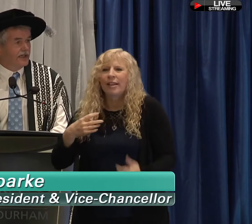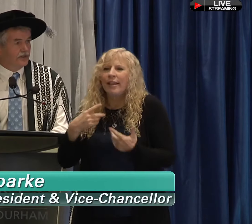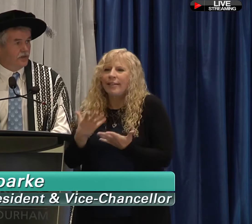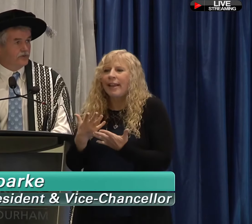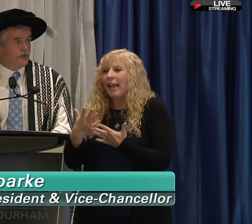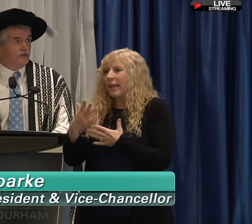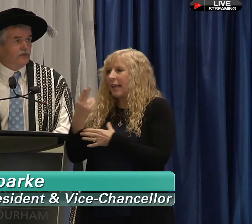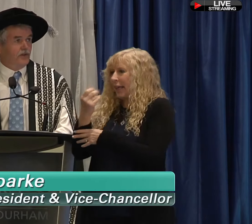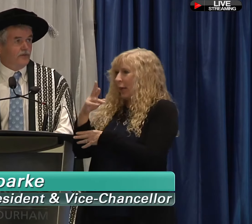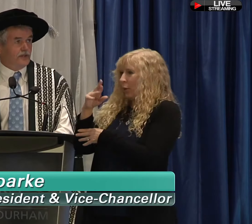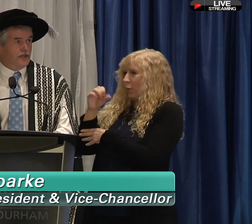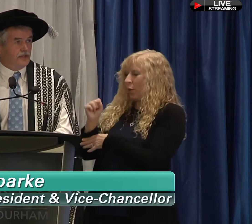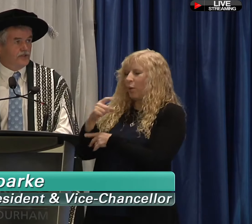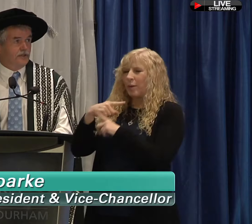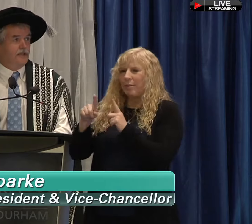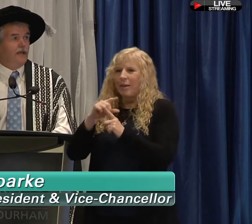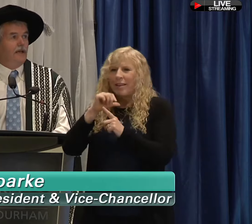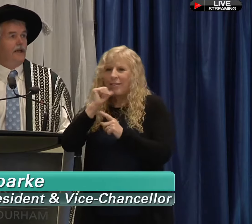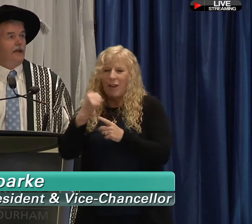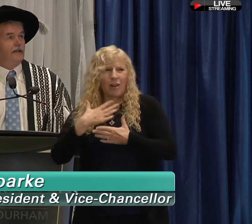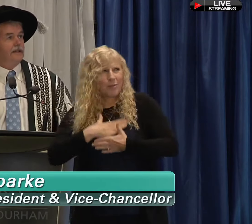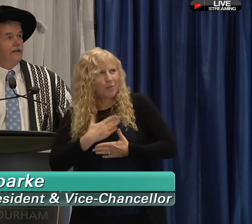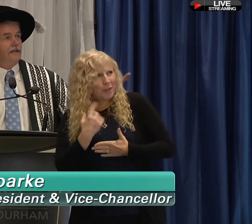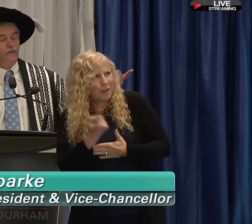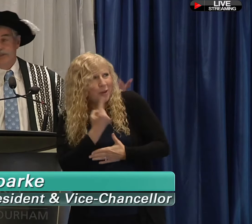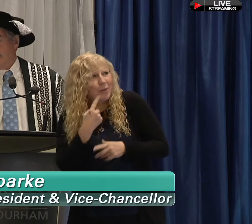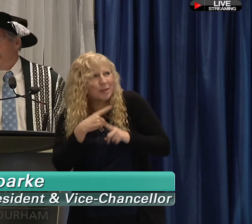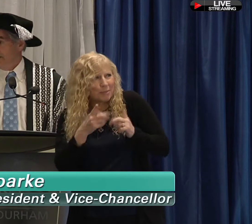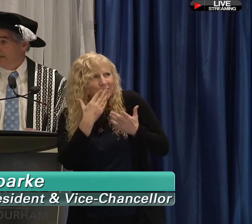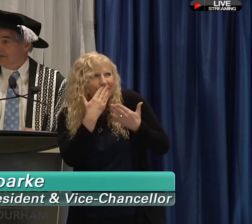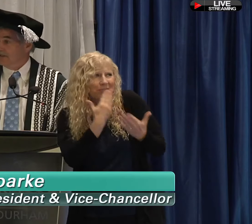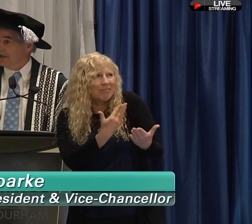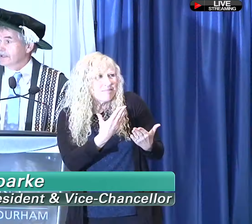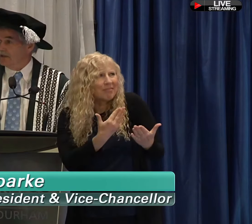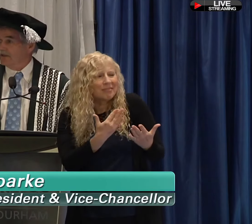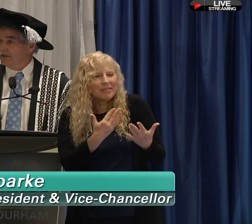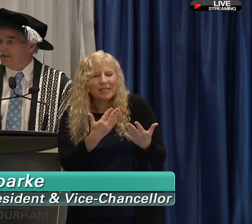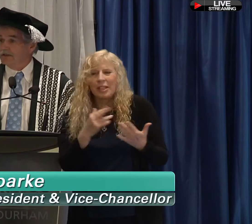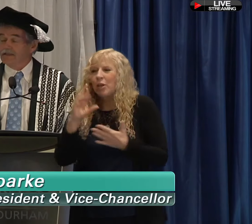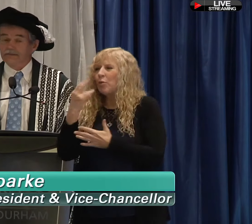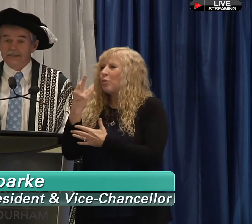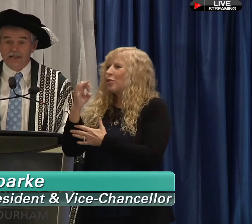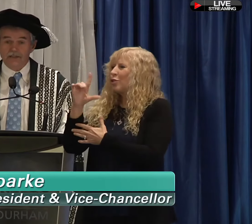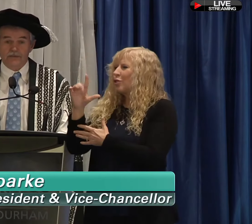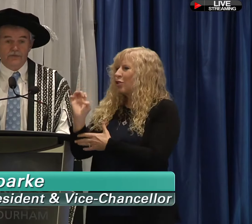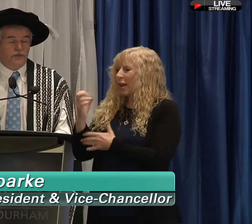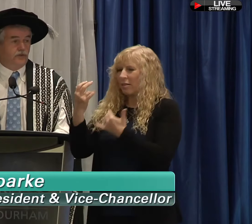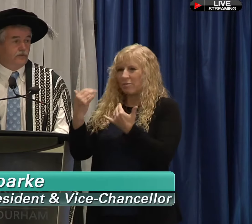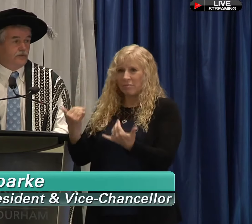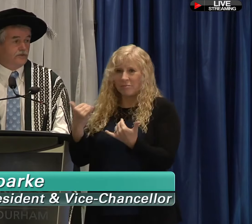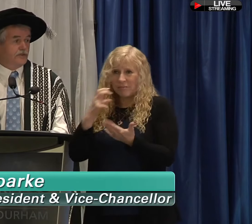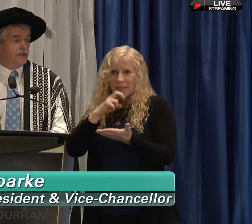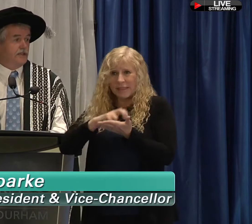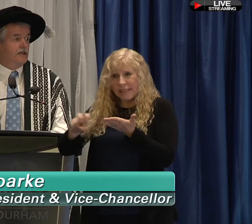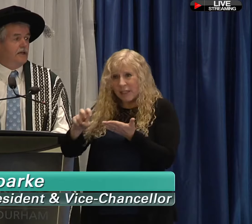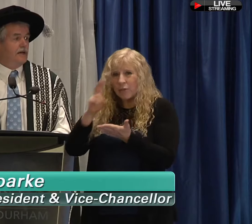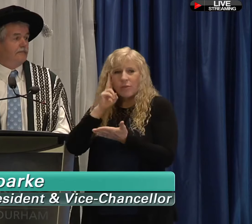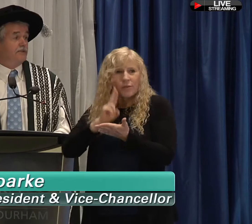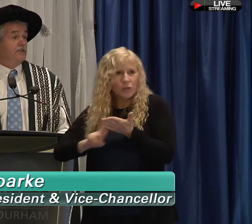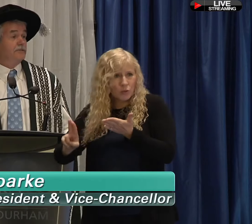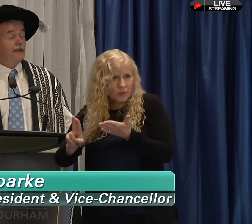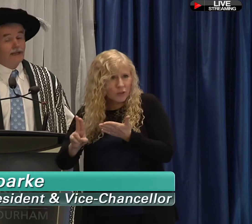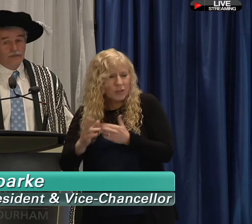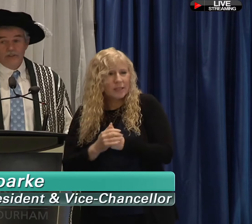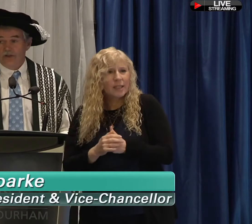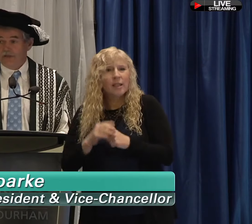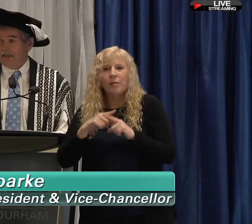unsung heroes of Convocation. And Rochelle is currently the secretariat for the university,